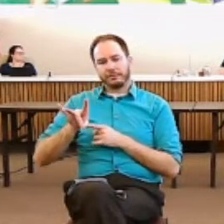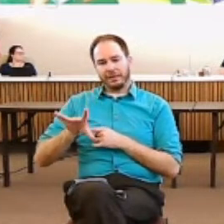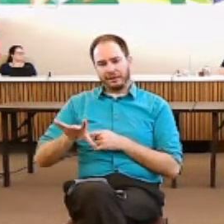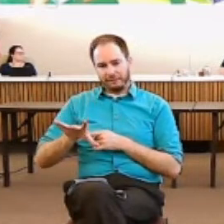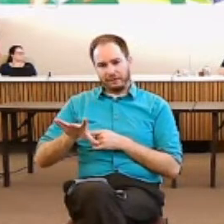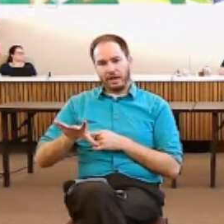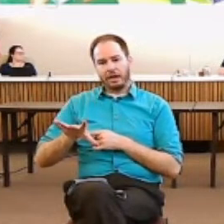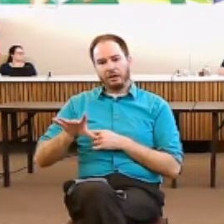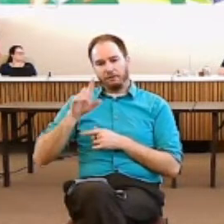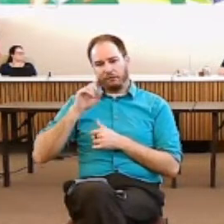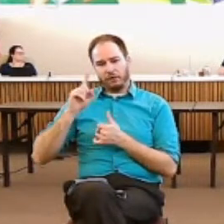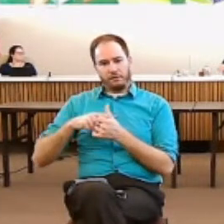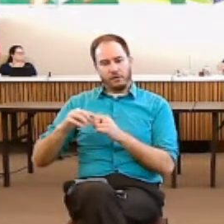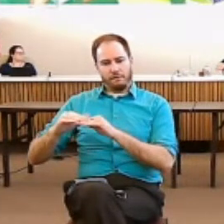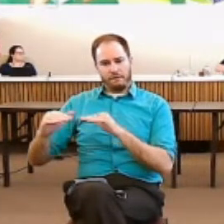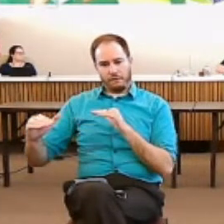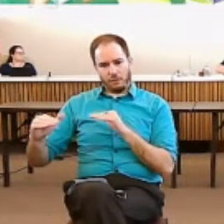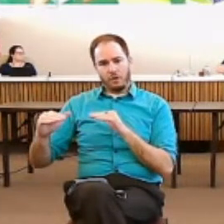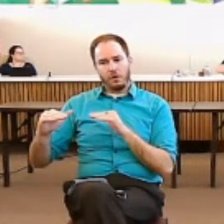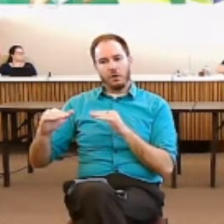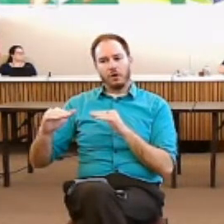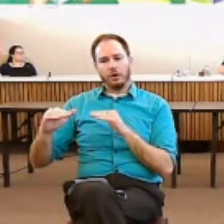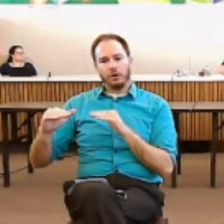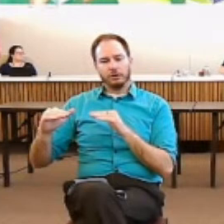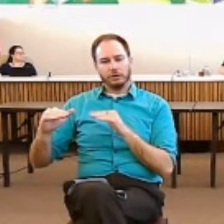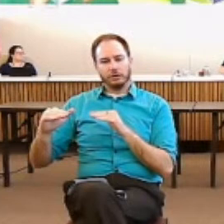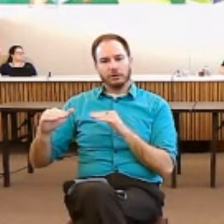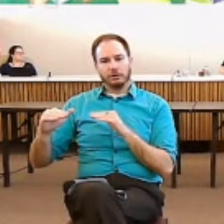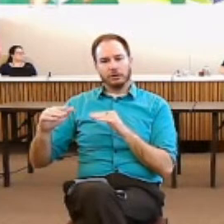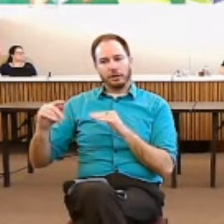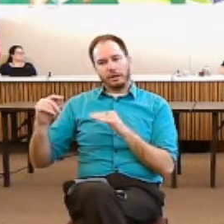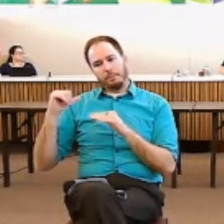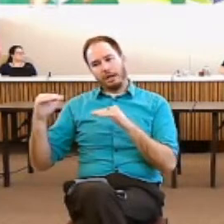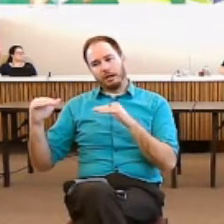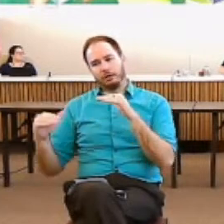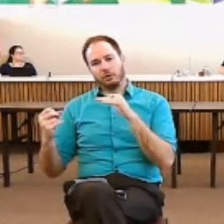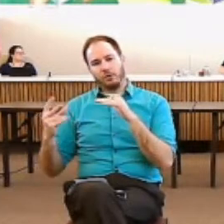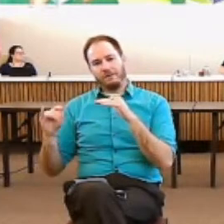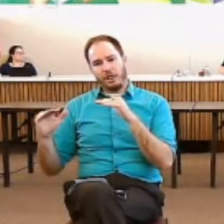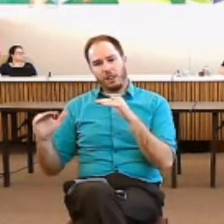585. That's the first floor. So the back is again 12 feet lower.